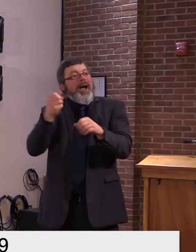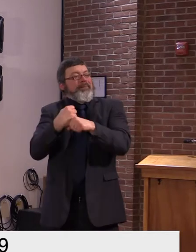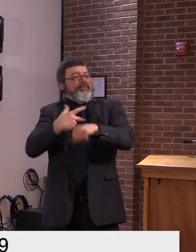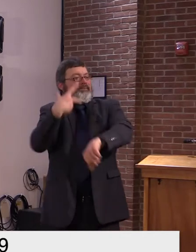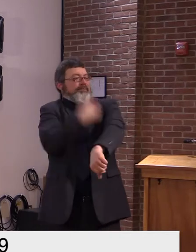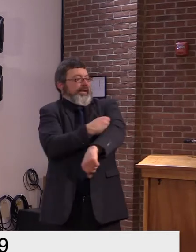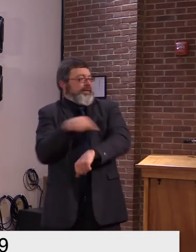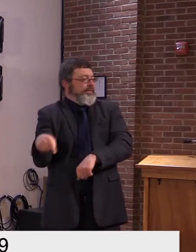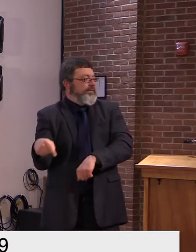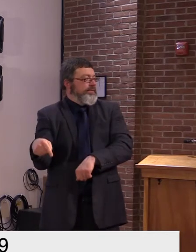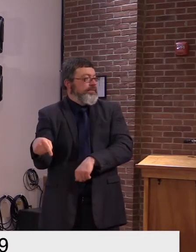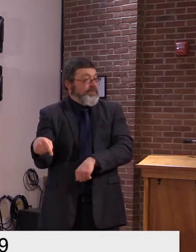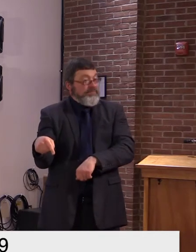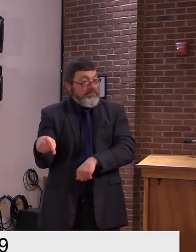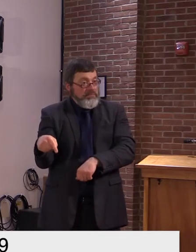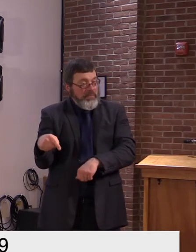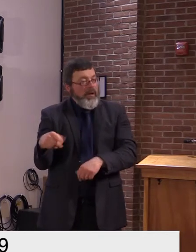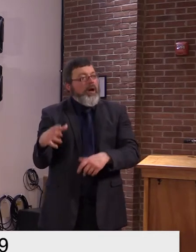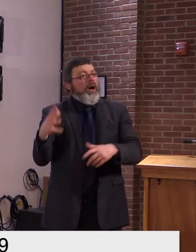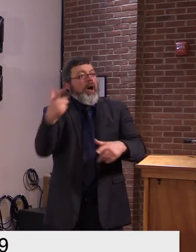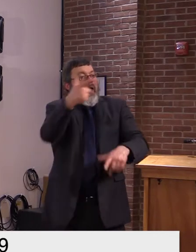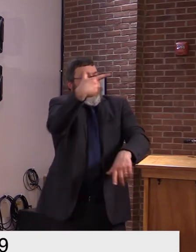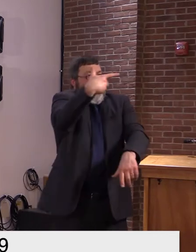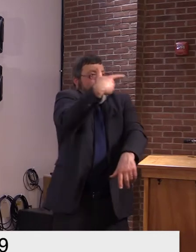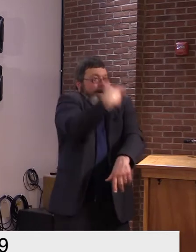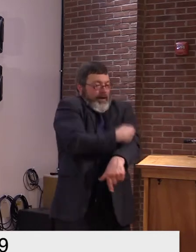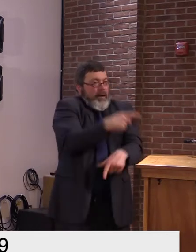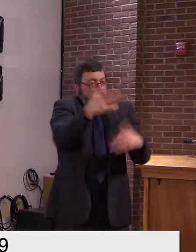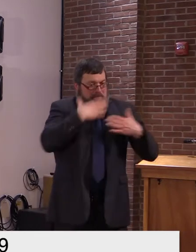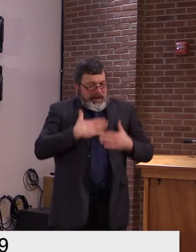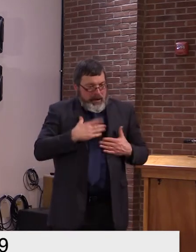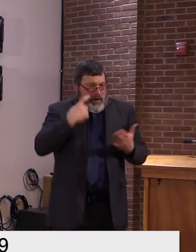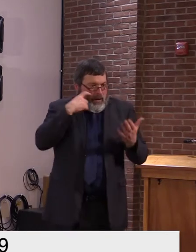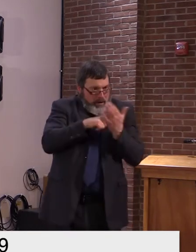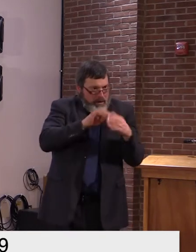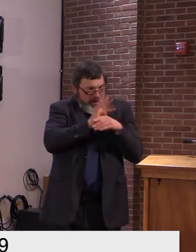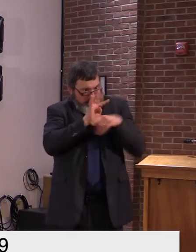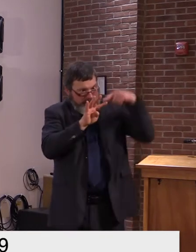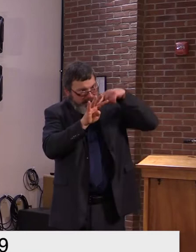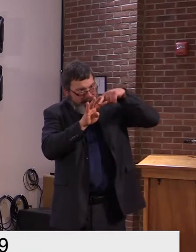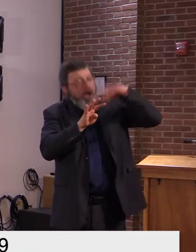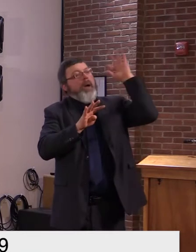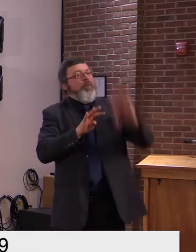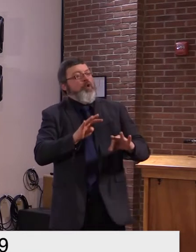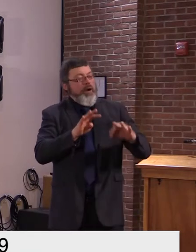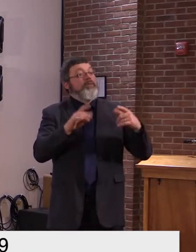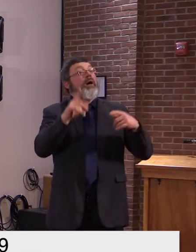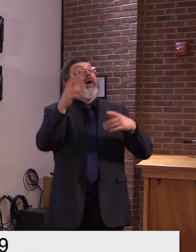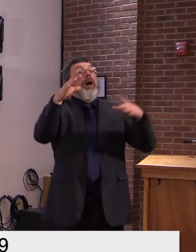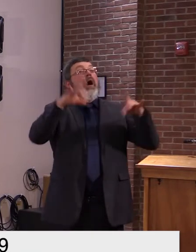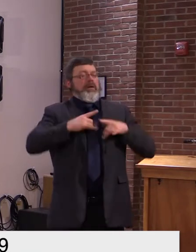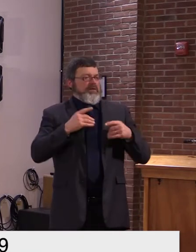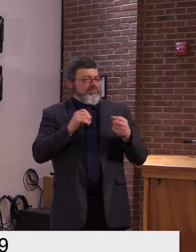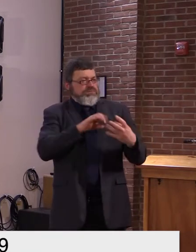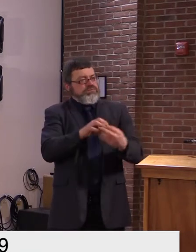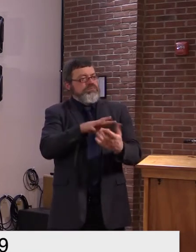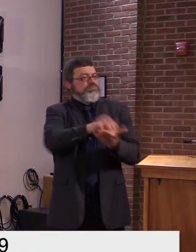First misconception, there is no live virus in this vaccine, so you cannot get COVID from